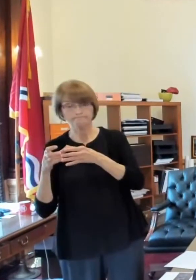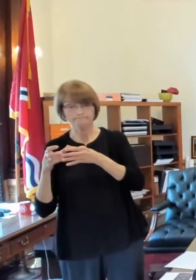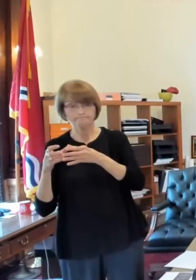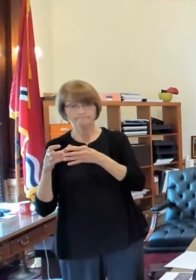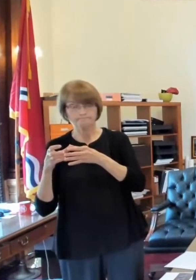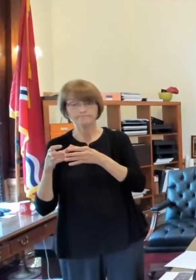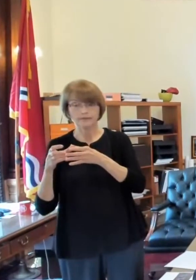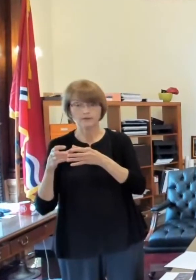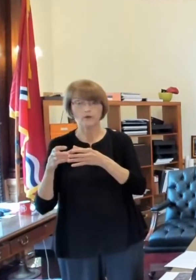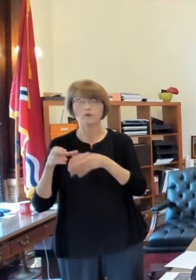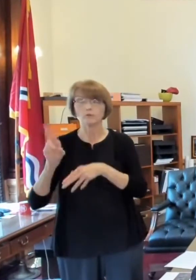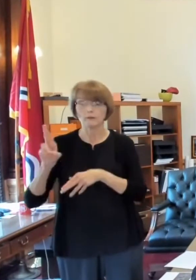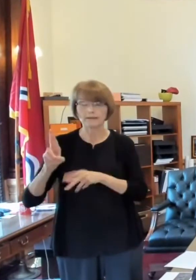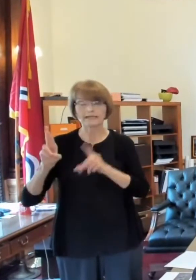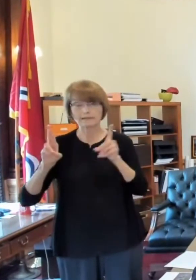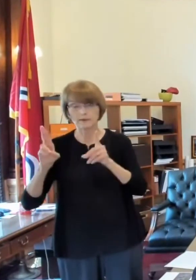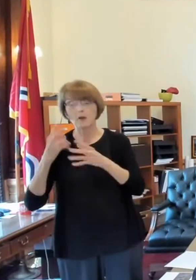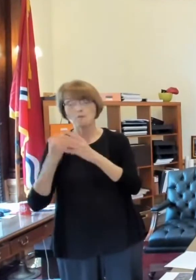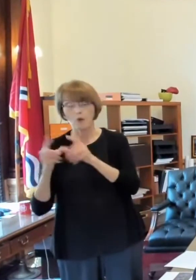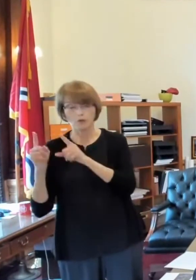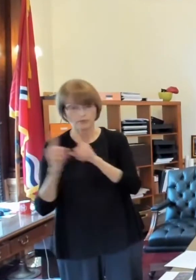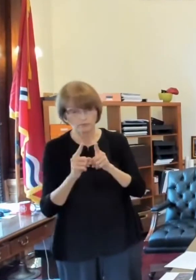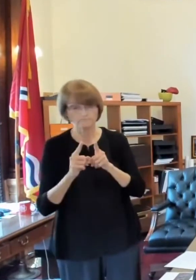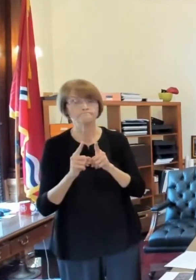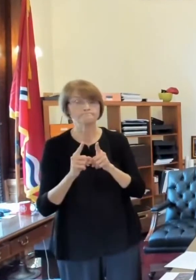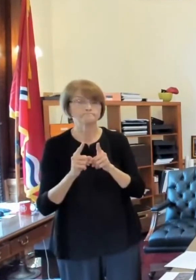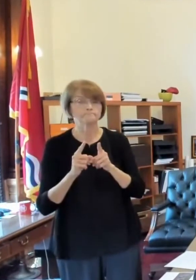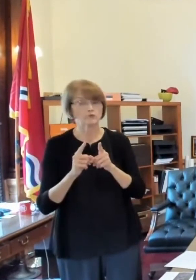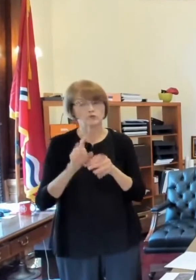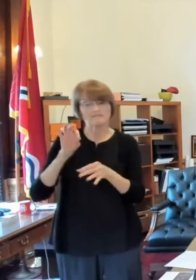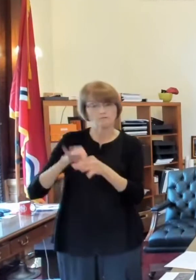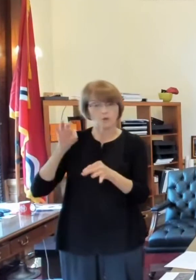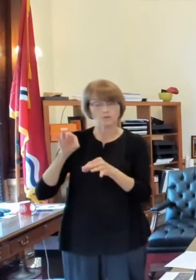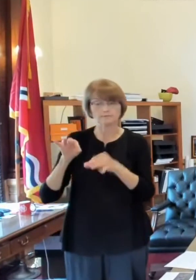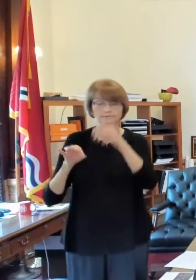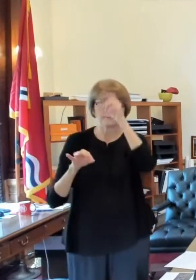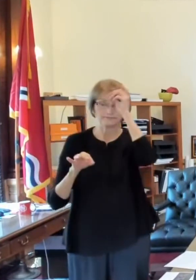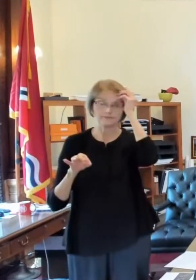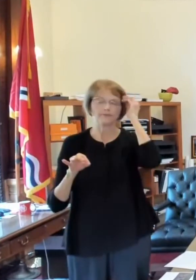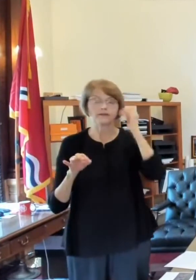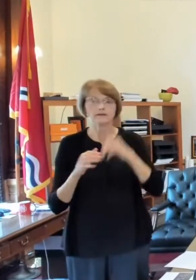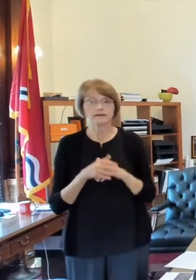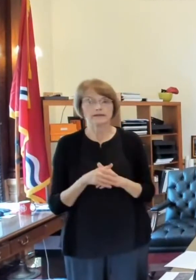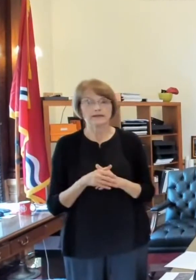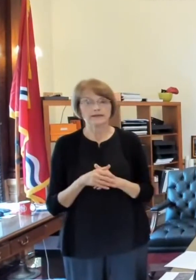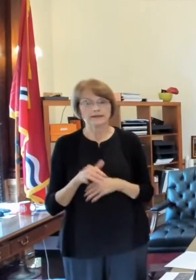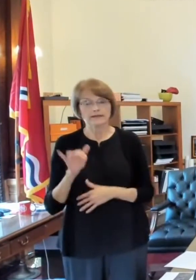bipartisan workers working the poll. We ask that function is used in kind of